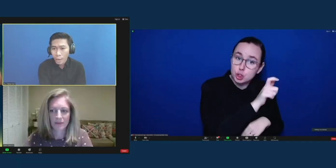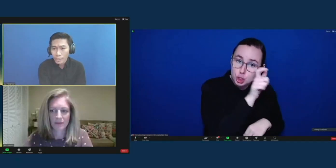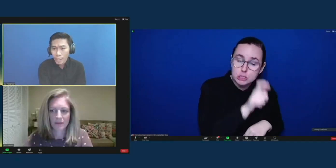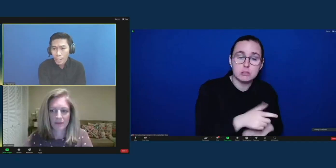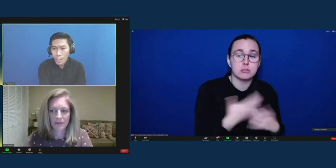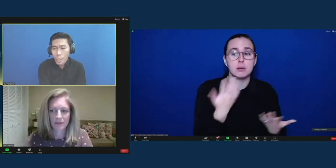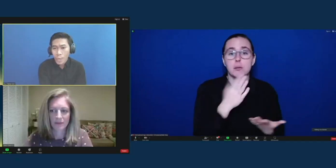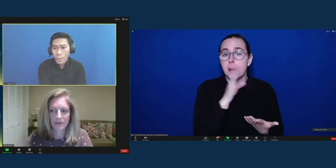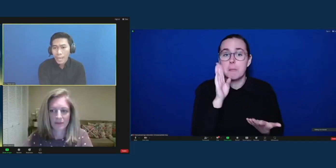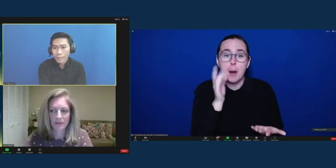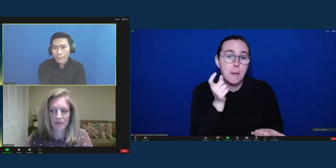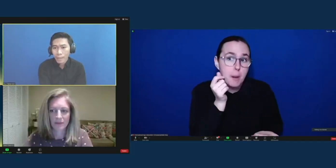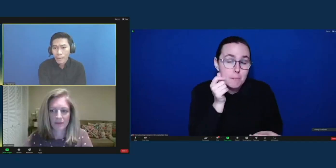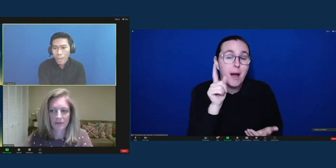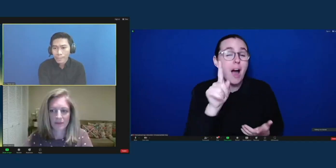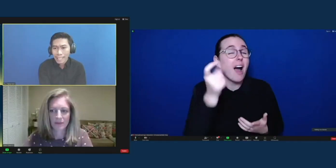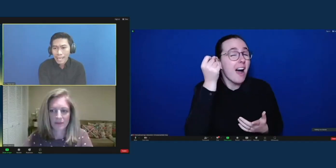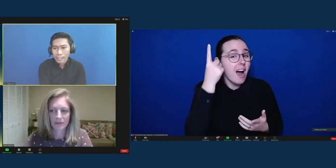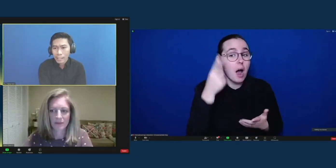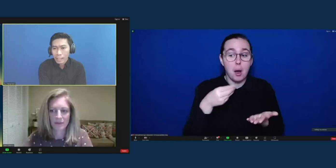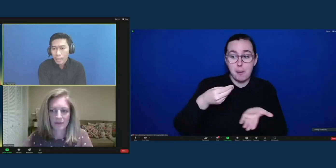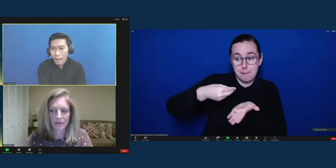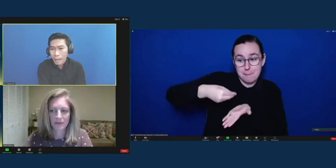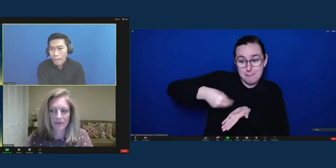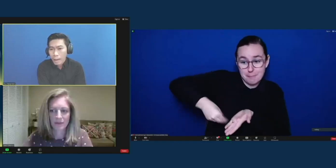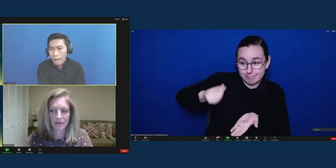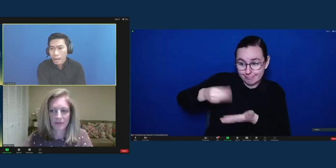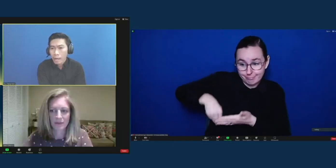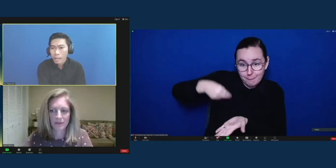And also, we have developed a website